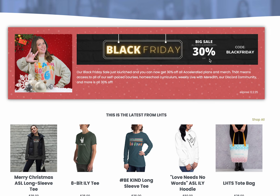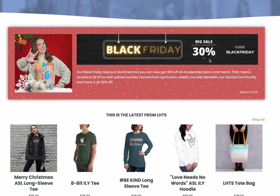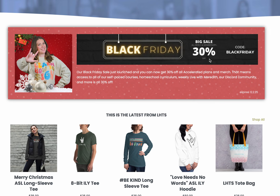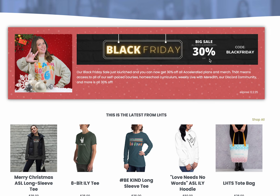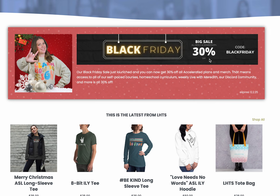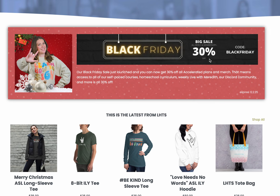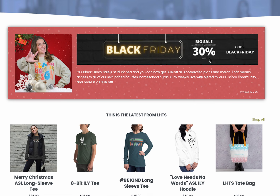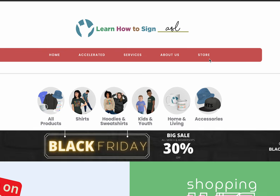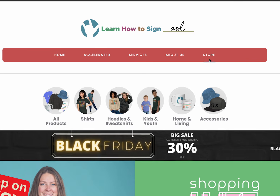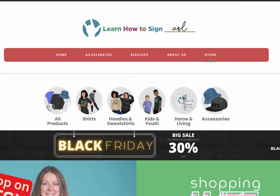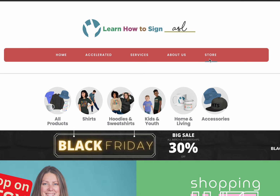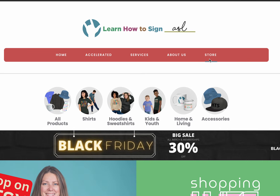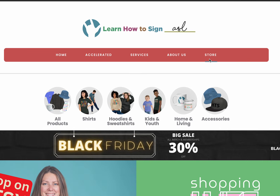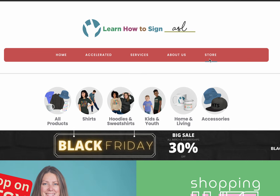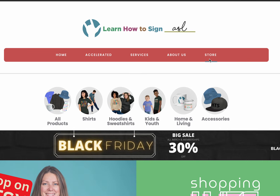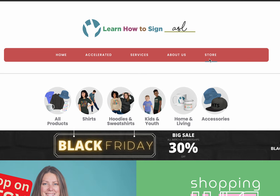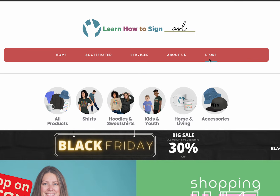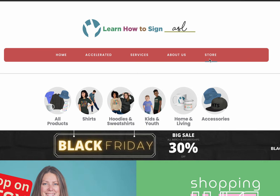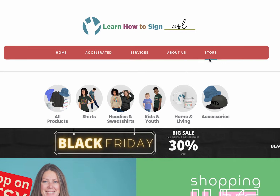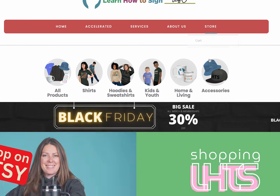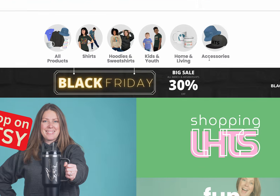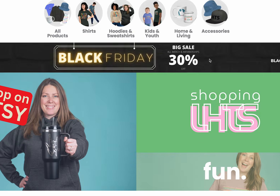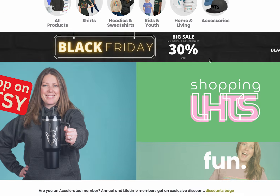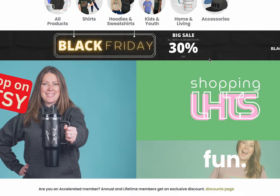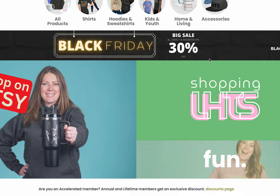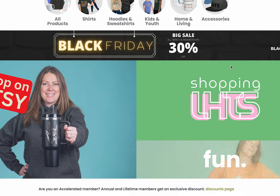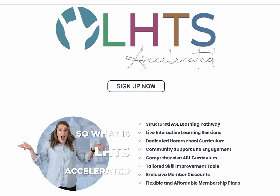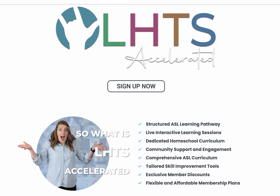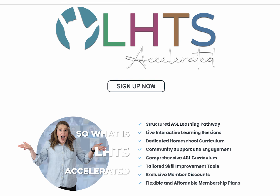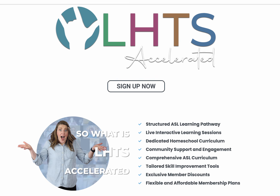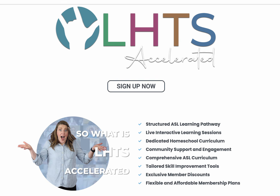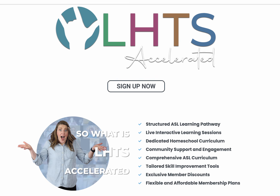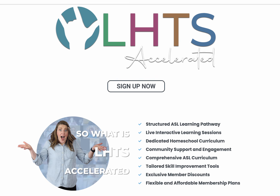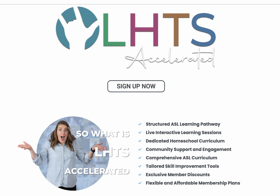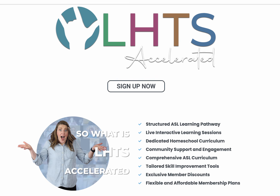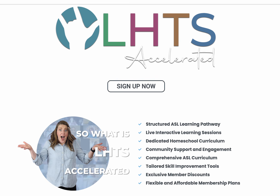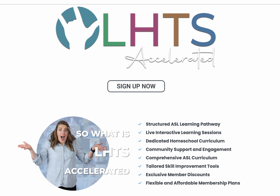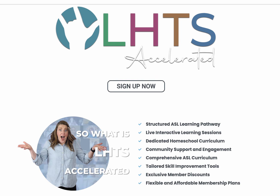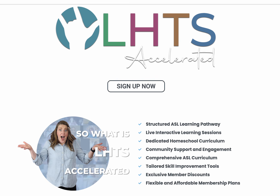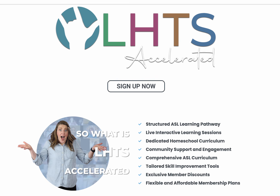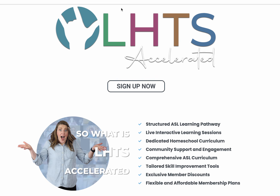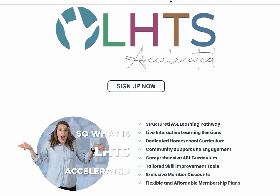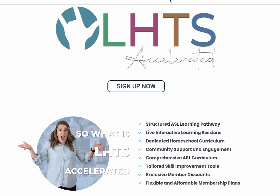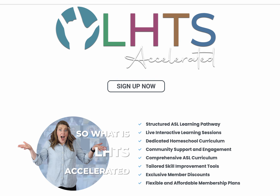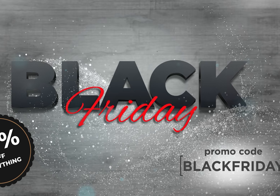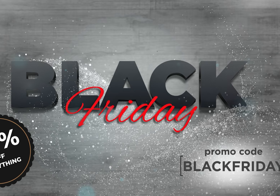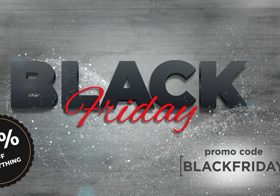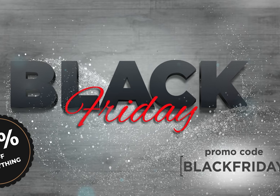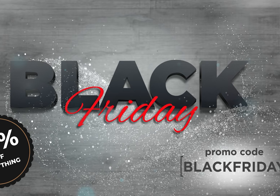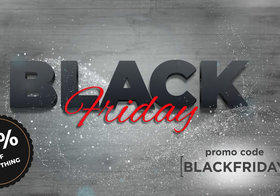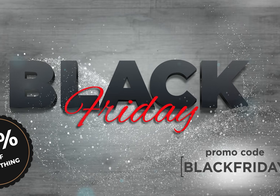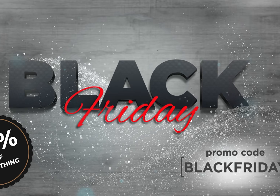website, including our accelerated membership, is 30% off. Go and check it out. Now to the